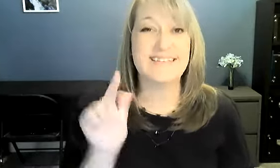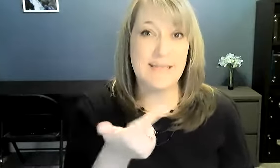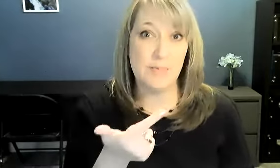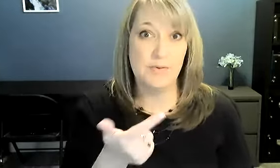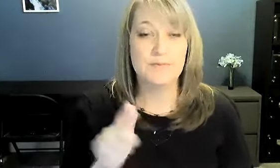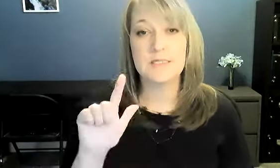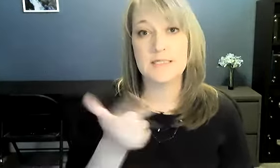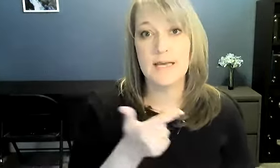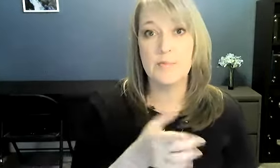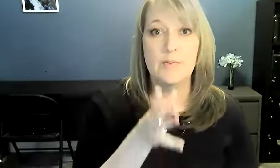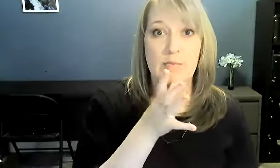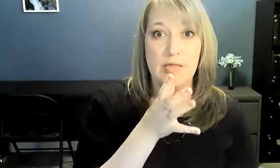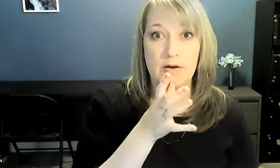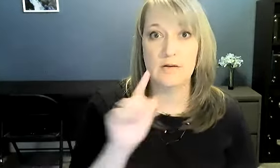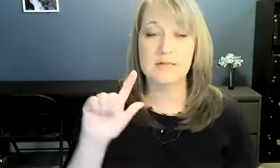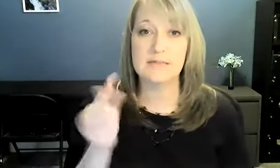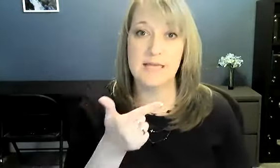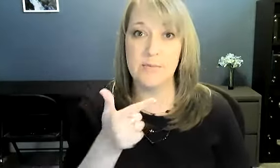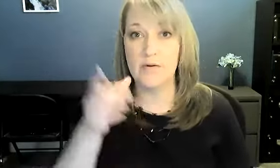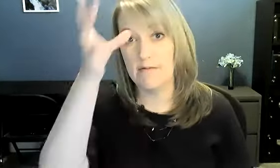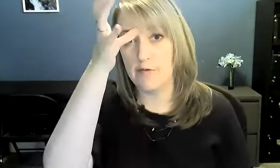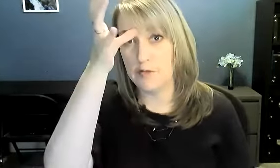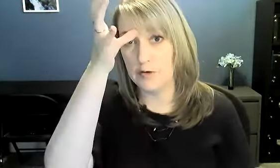Step, stepmother, stepfather.